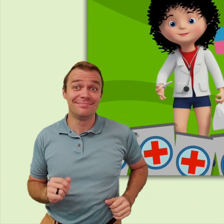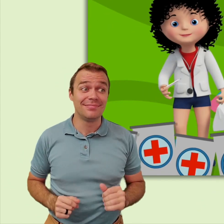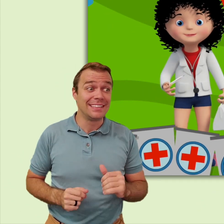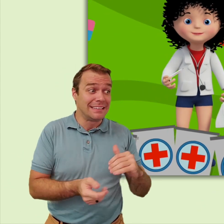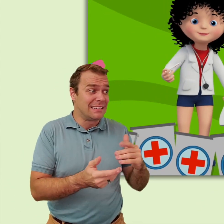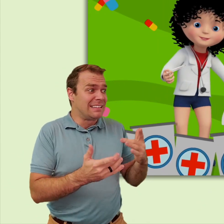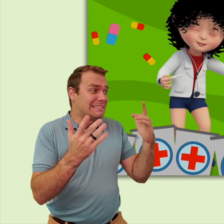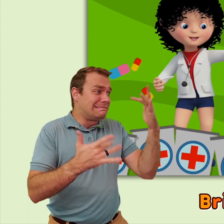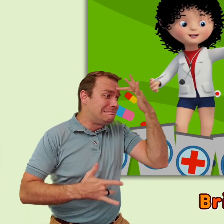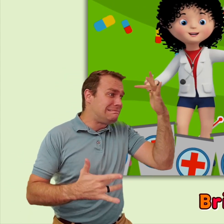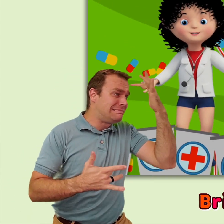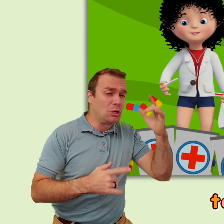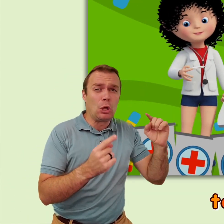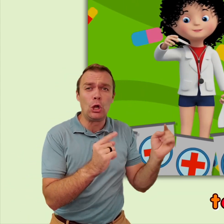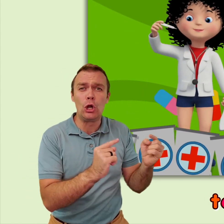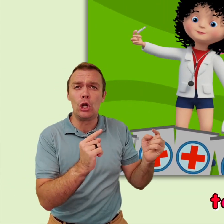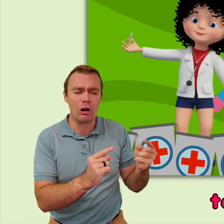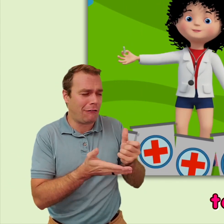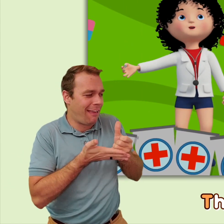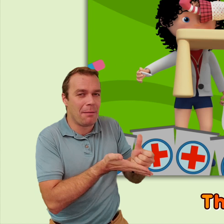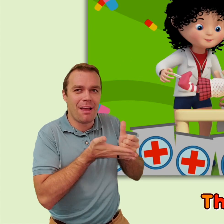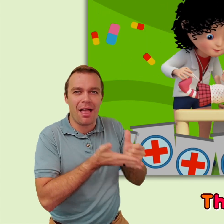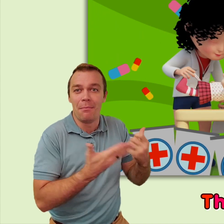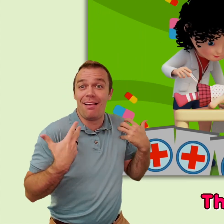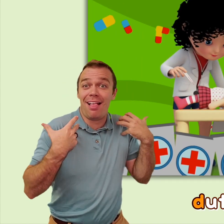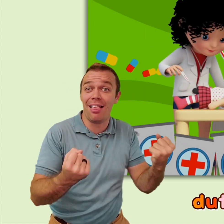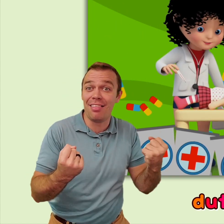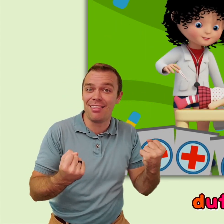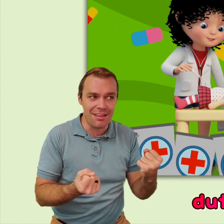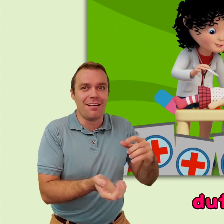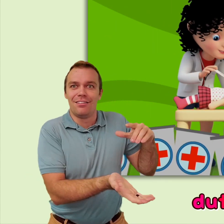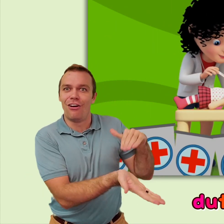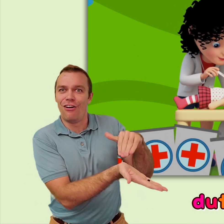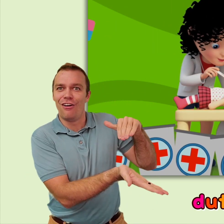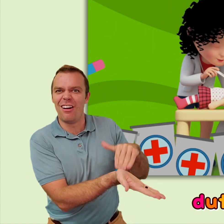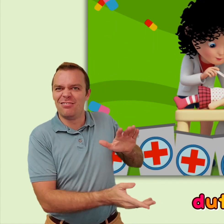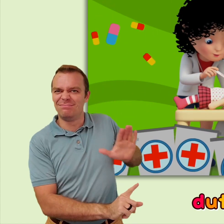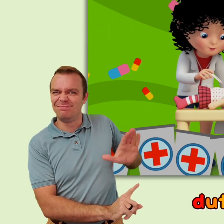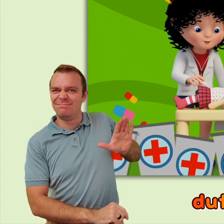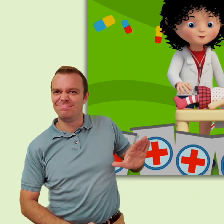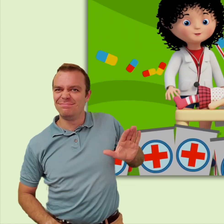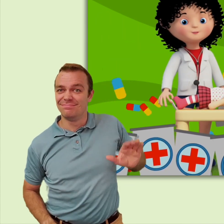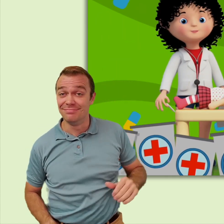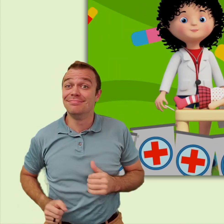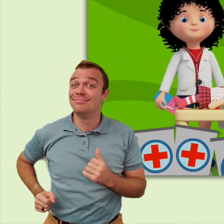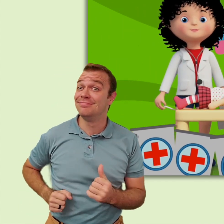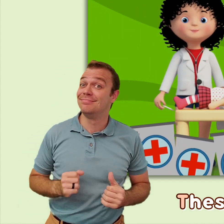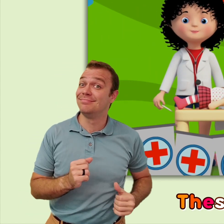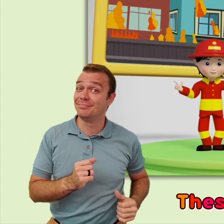heal the needful, bring them back to their health. That's what the dutiful doctors